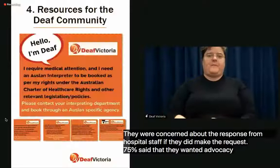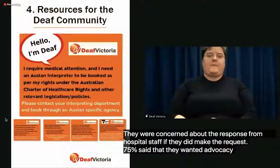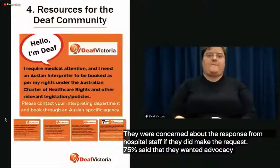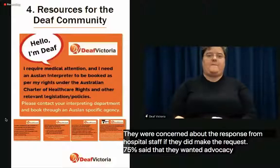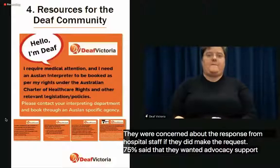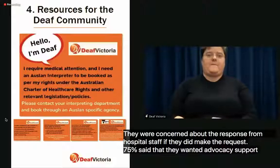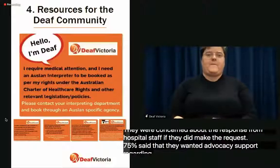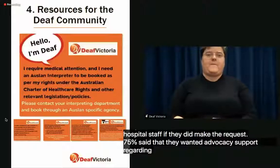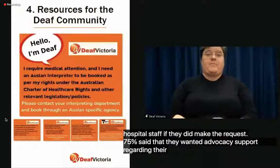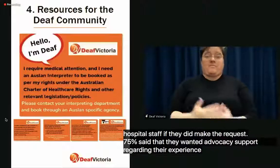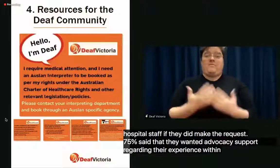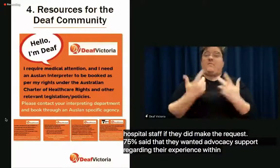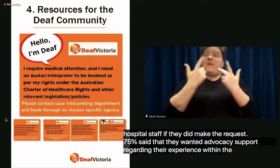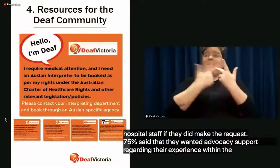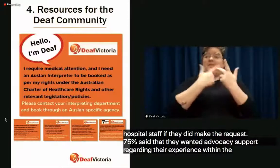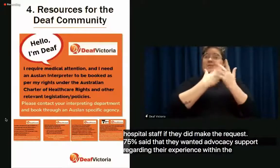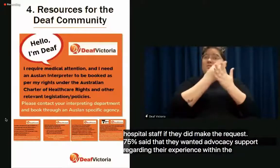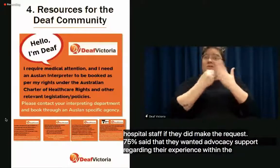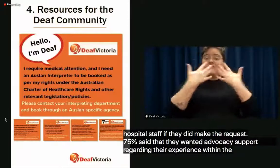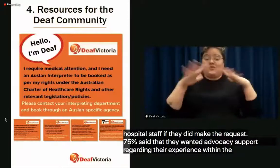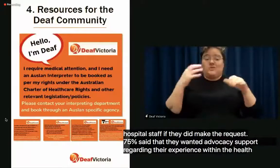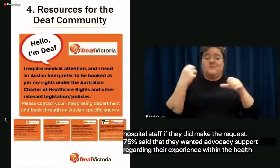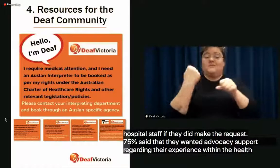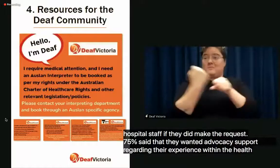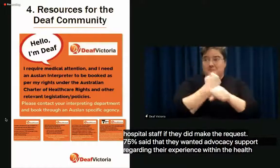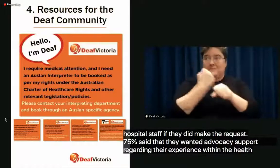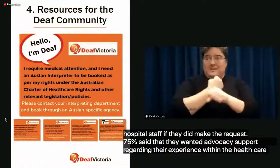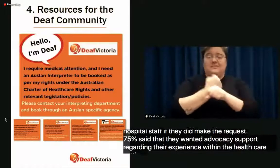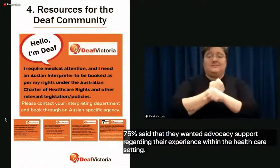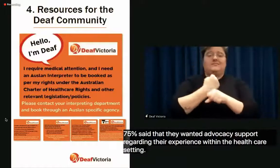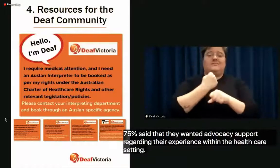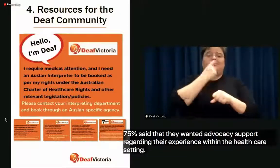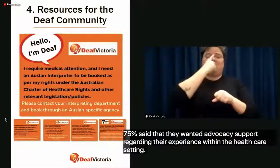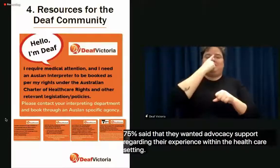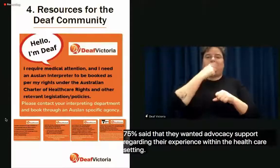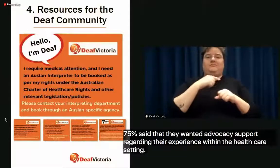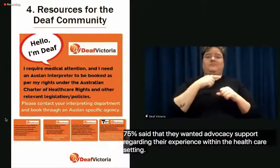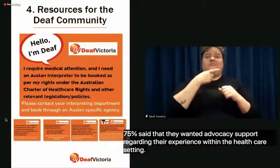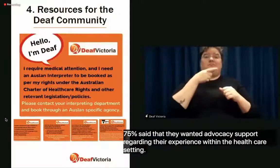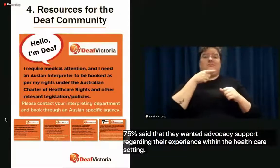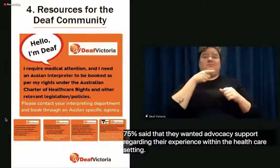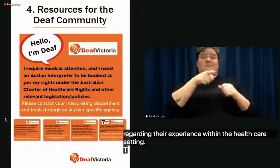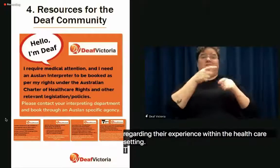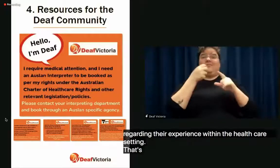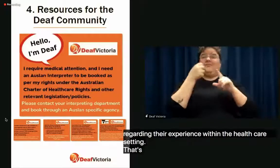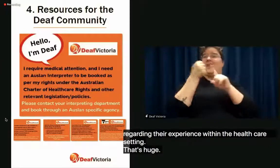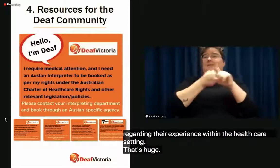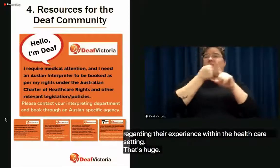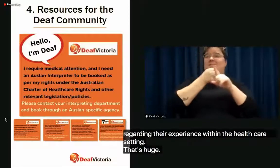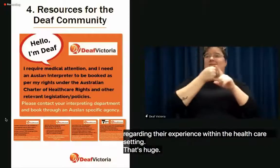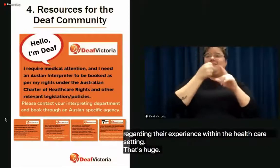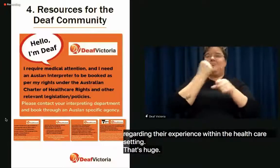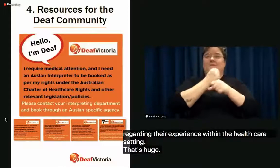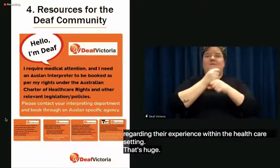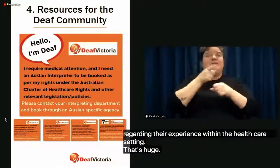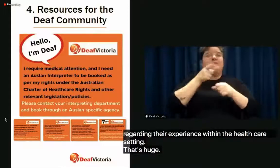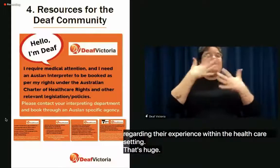setting. That's huge. Resources for the deaf community. As a part of this